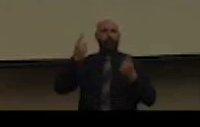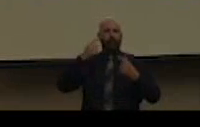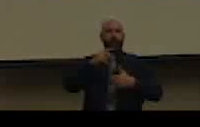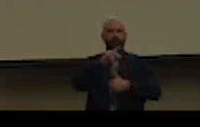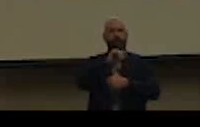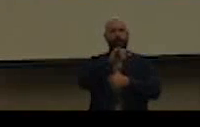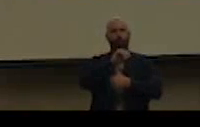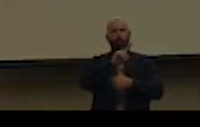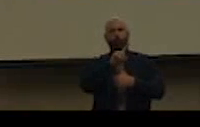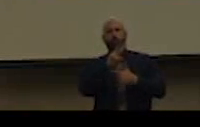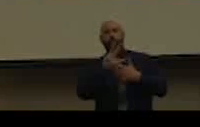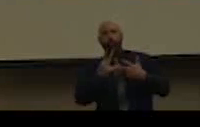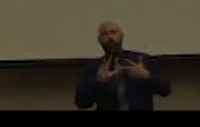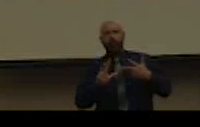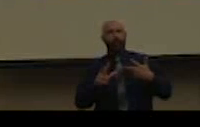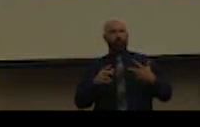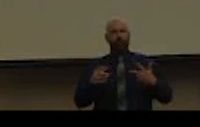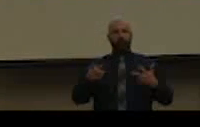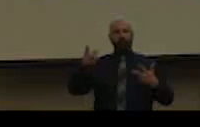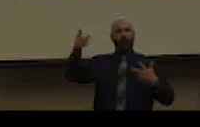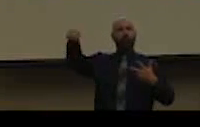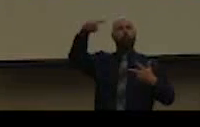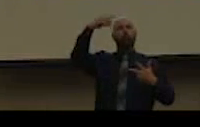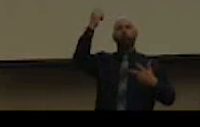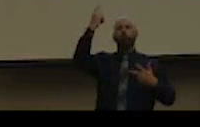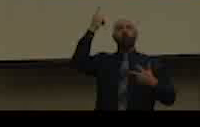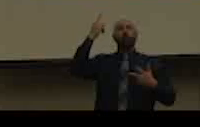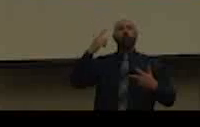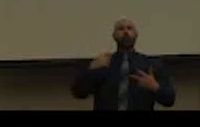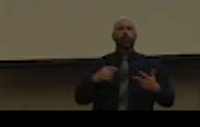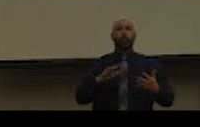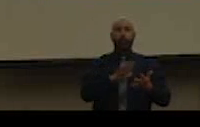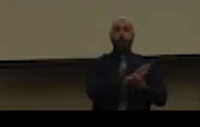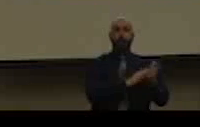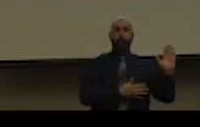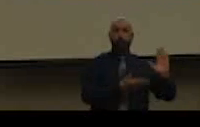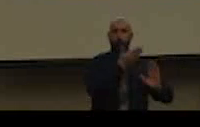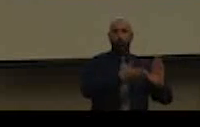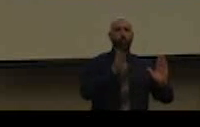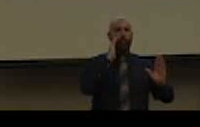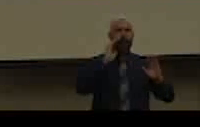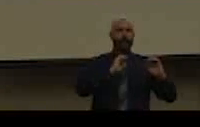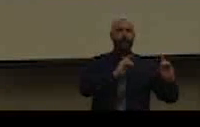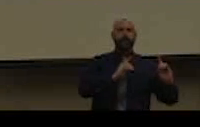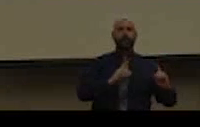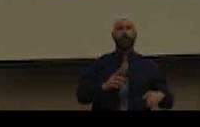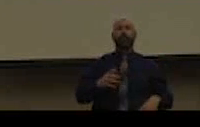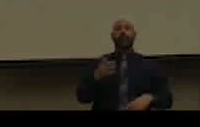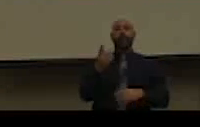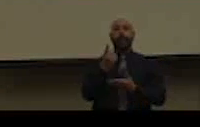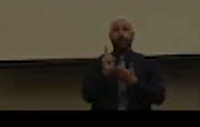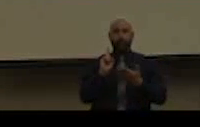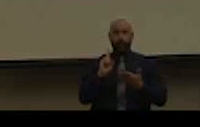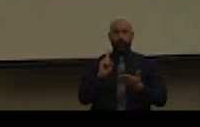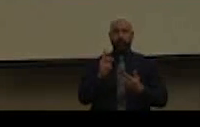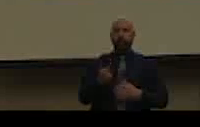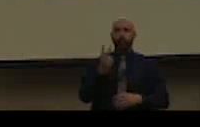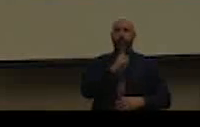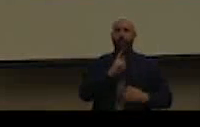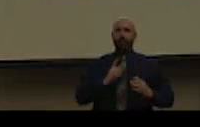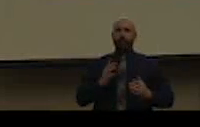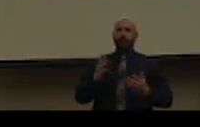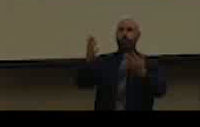so educational. Last week, we took two legislators to one of our childcare centers here in Baton Rouge to walk through for 2 hours and